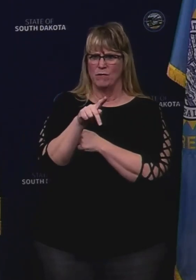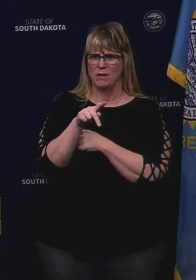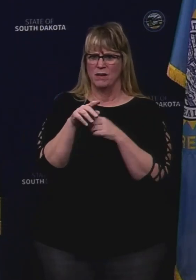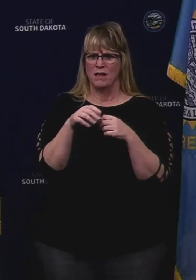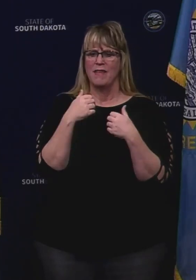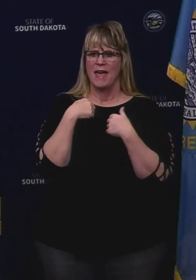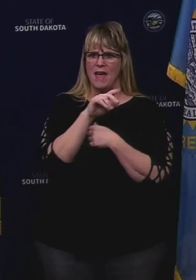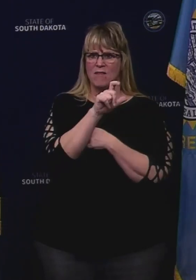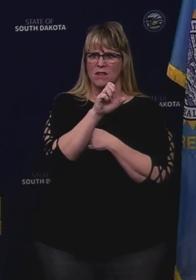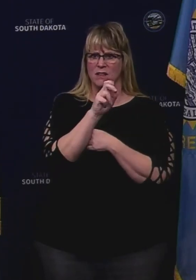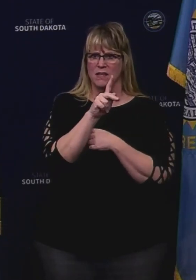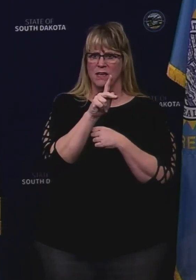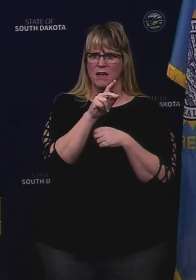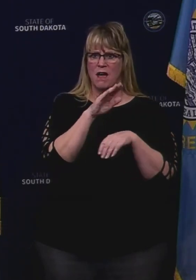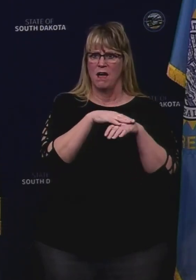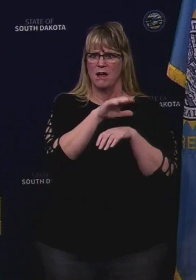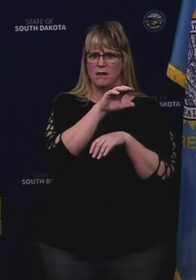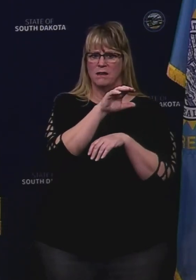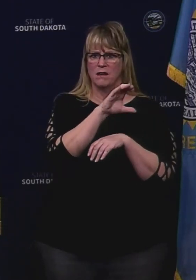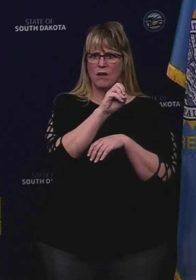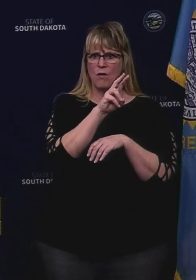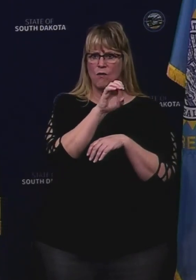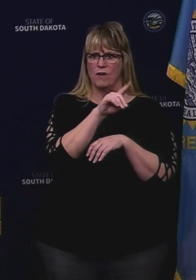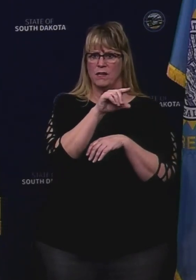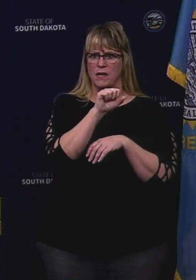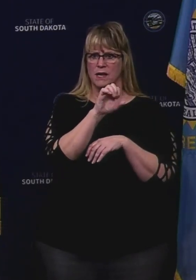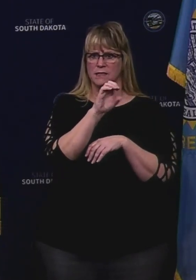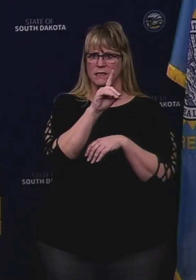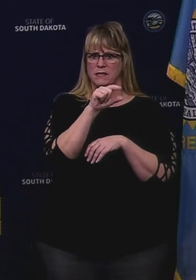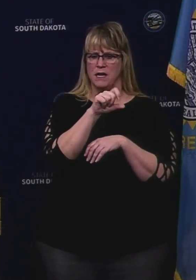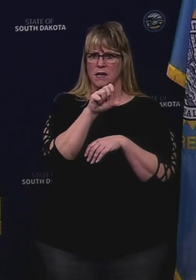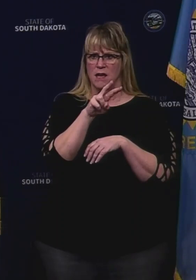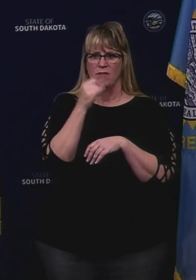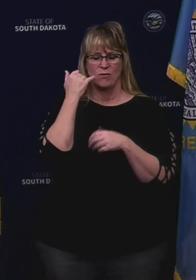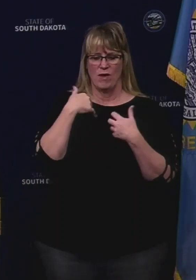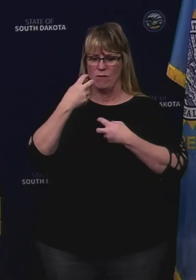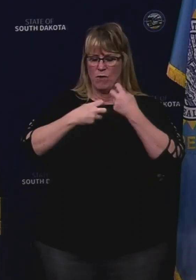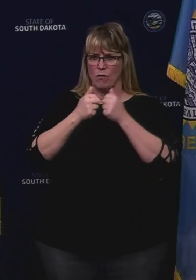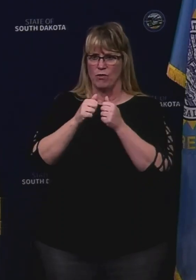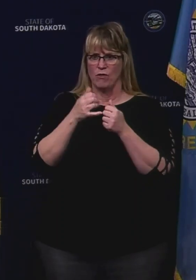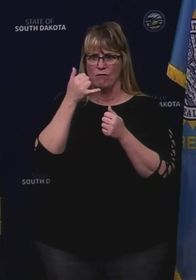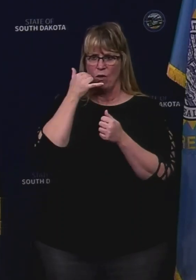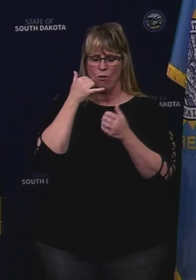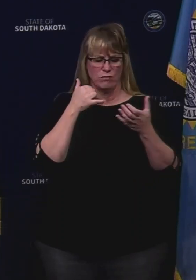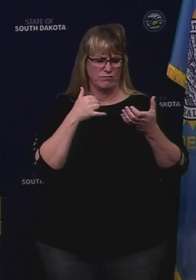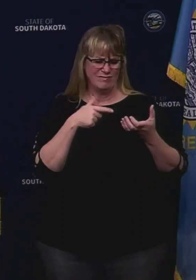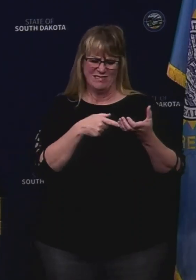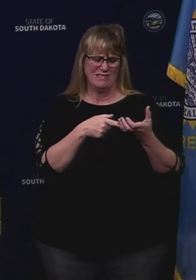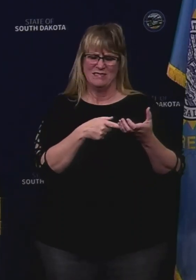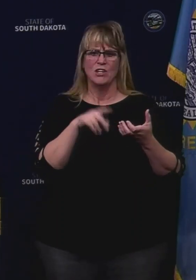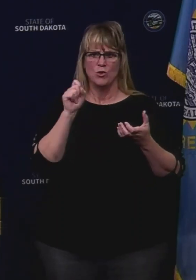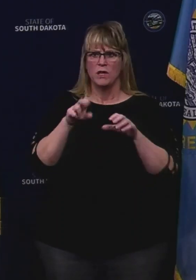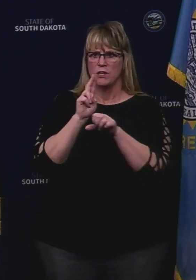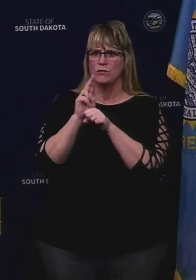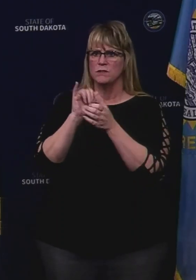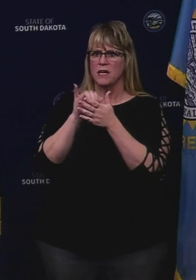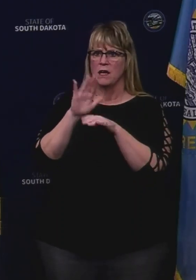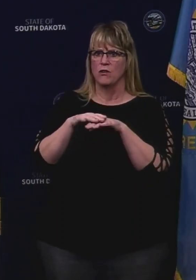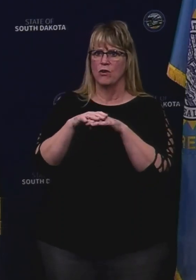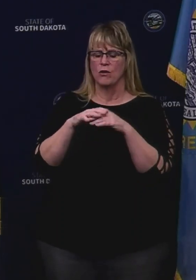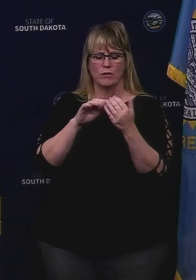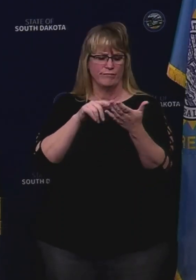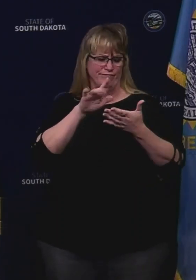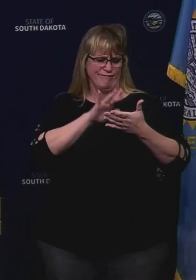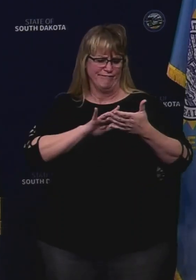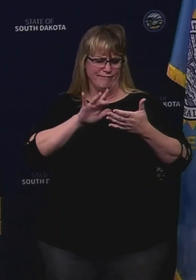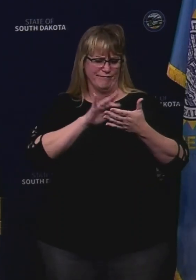on covid.sd.gov to download that app if you're having difficulty right on your phone. Go ahead and access that on your browser.